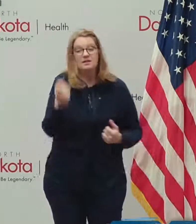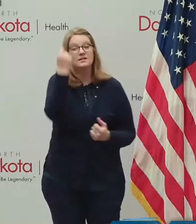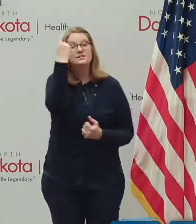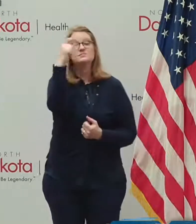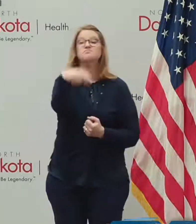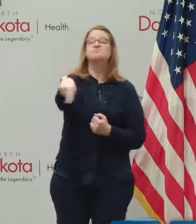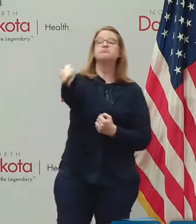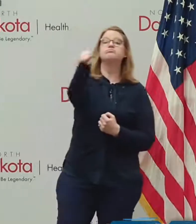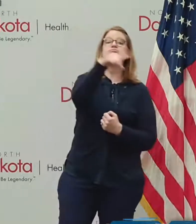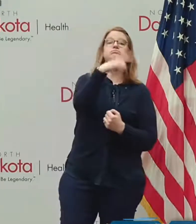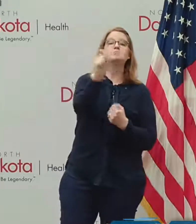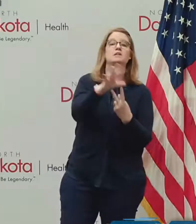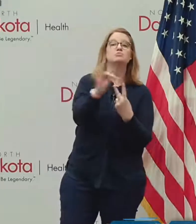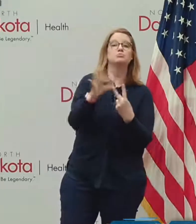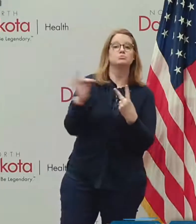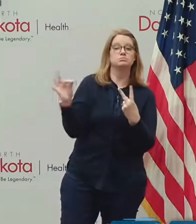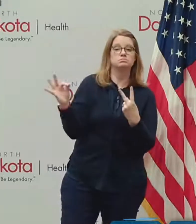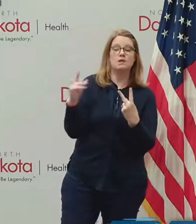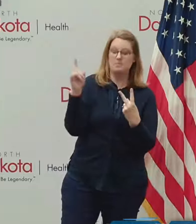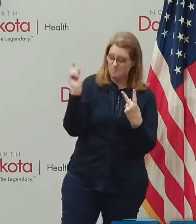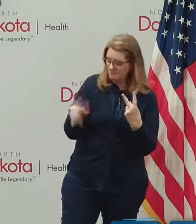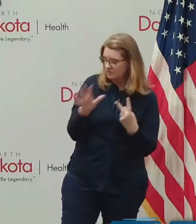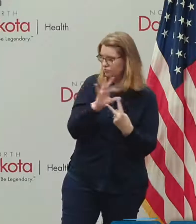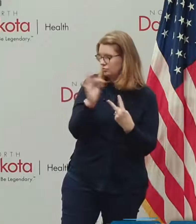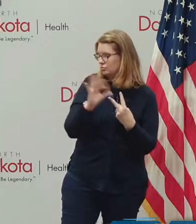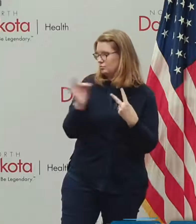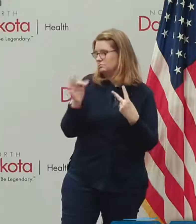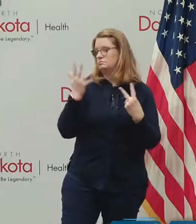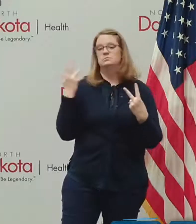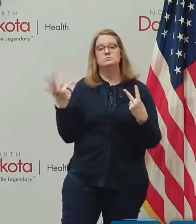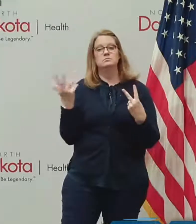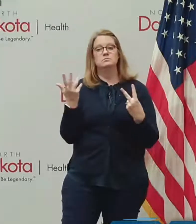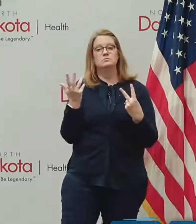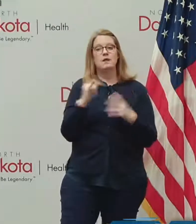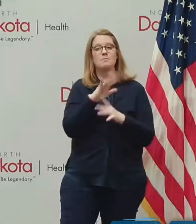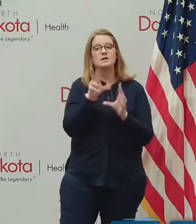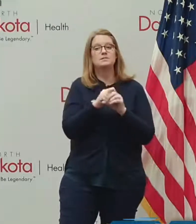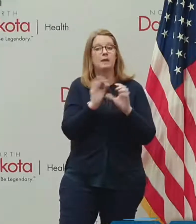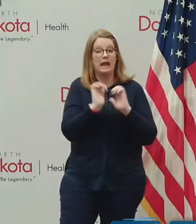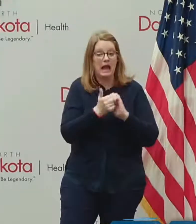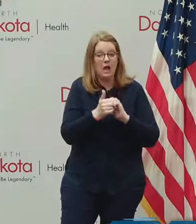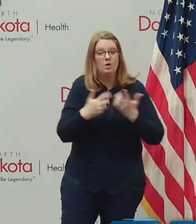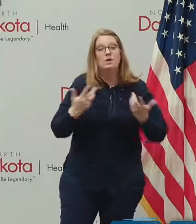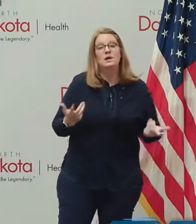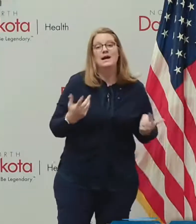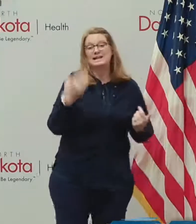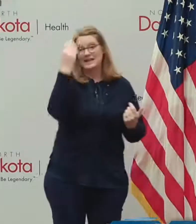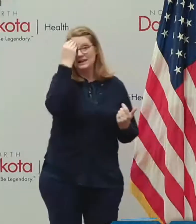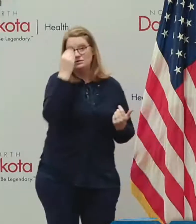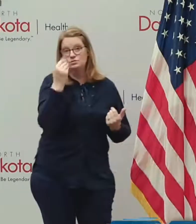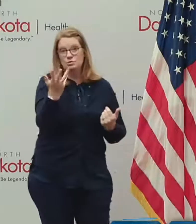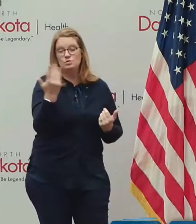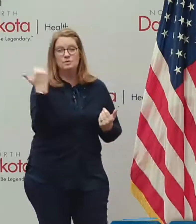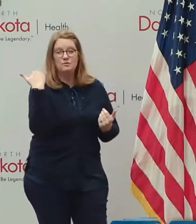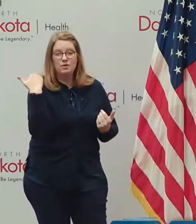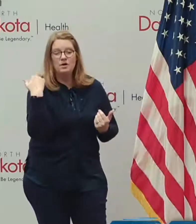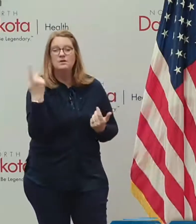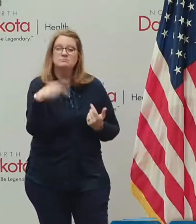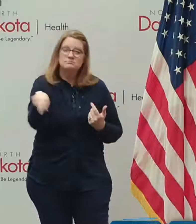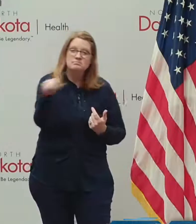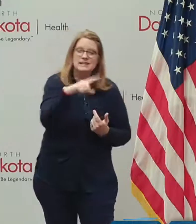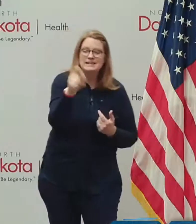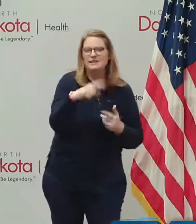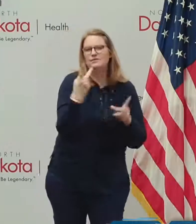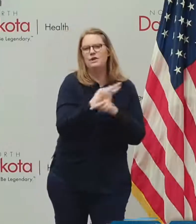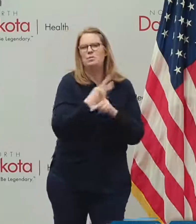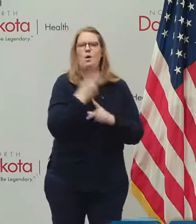all make here in terms of how we want to participate in that. And as I've said before, everybody needs to find their